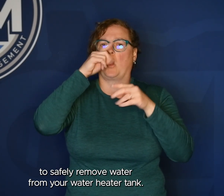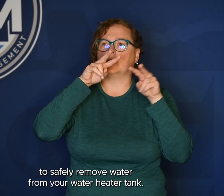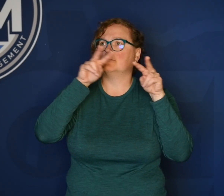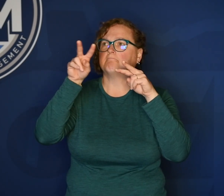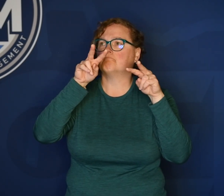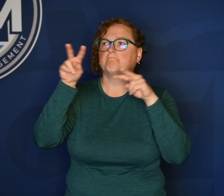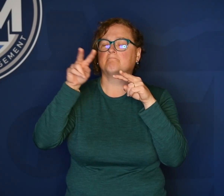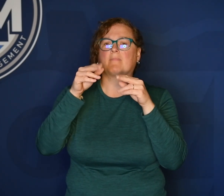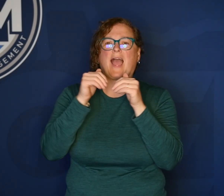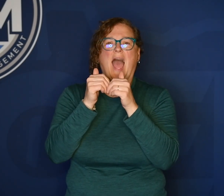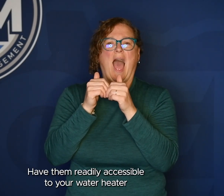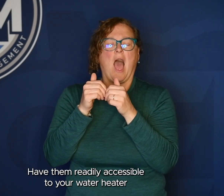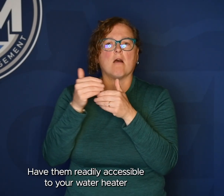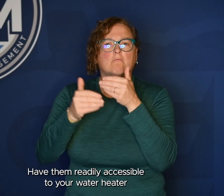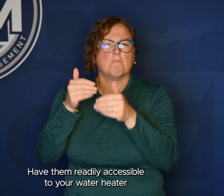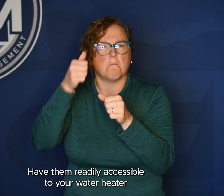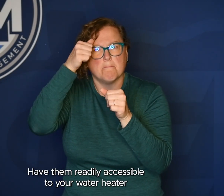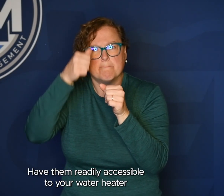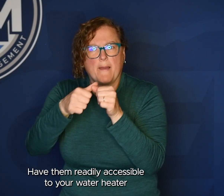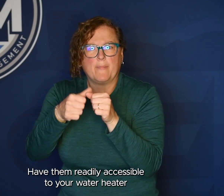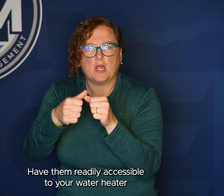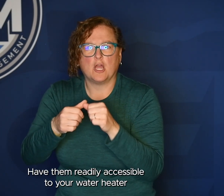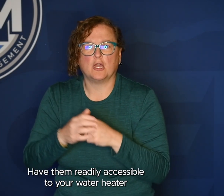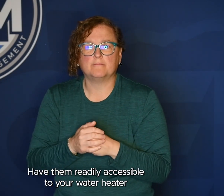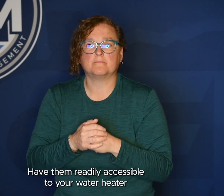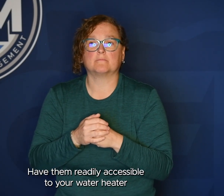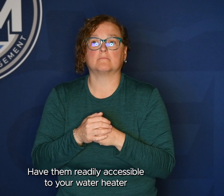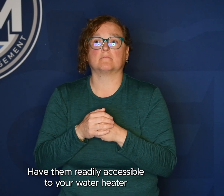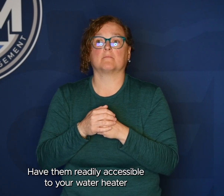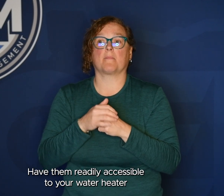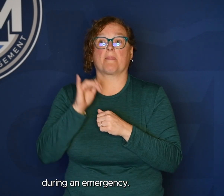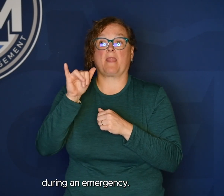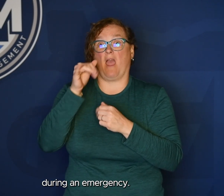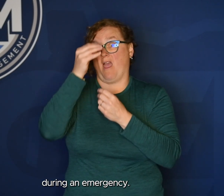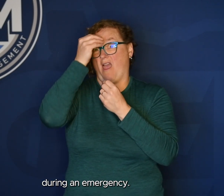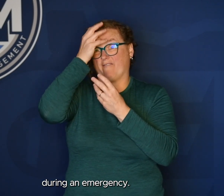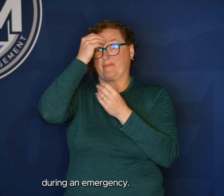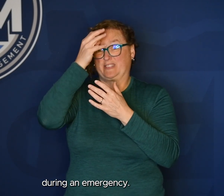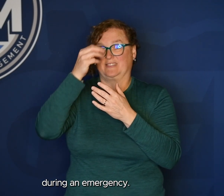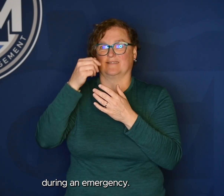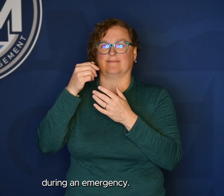tank. Have them readily accessible to your water heater during an emergency.